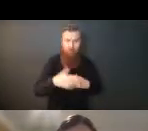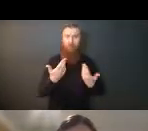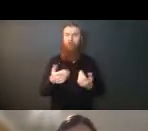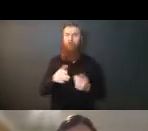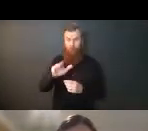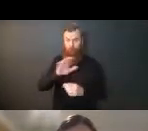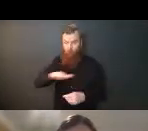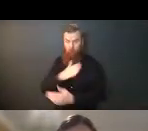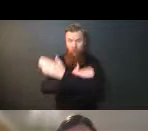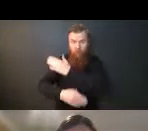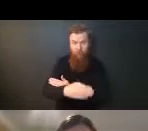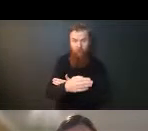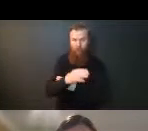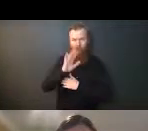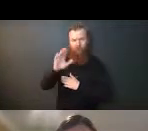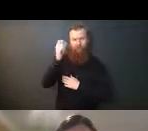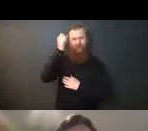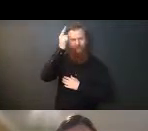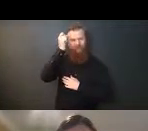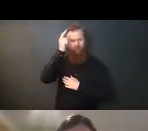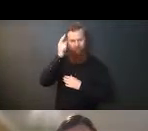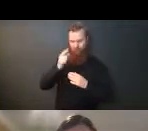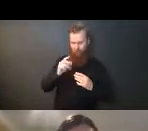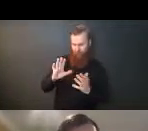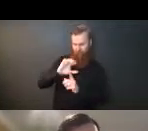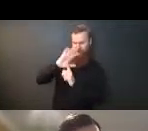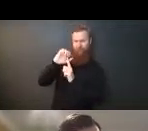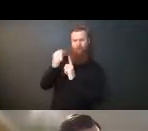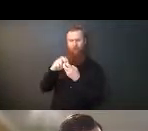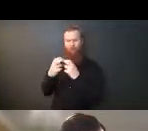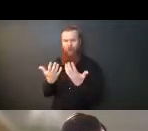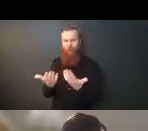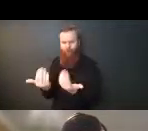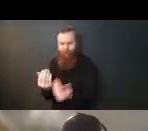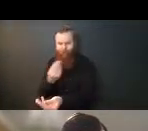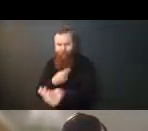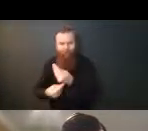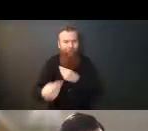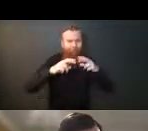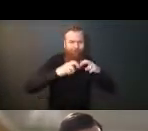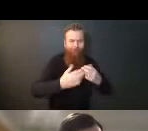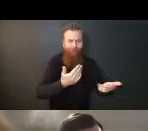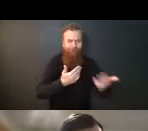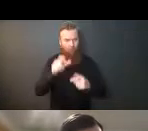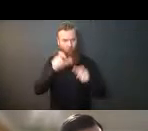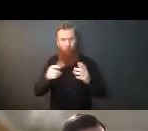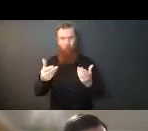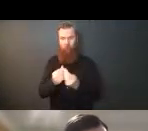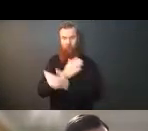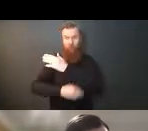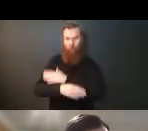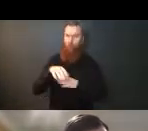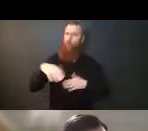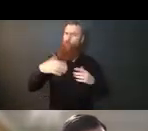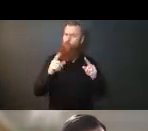that participatory research where people with disabilities are involved is really important. The second module will look